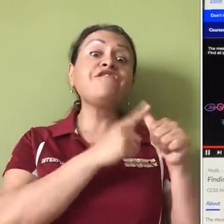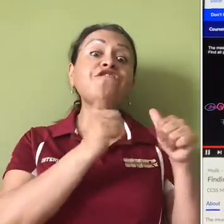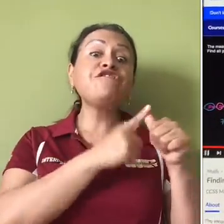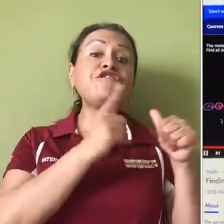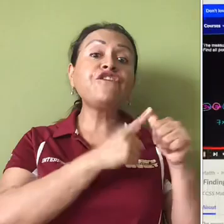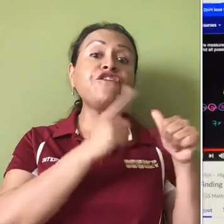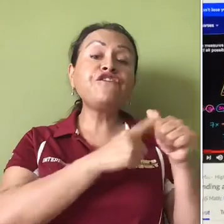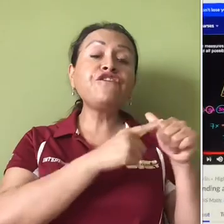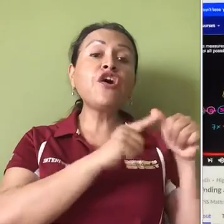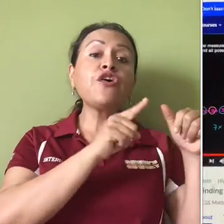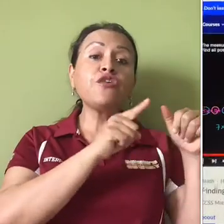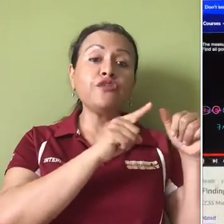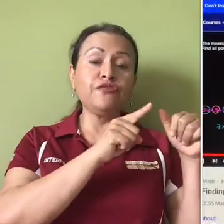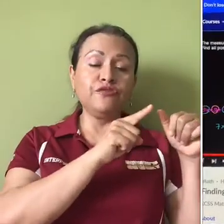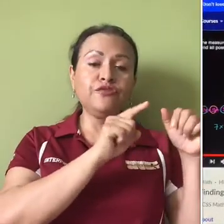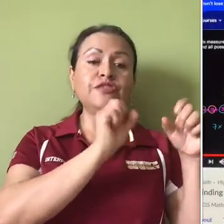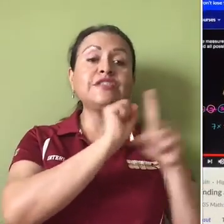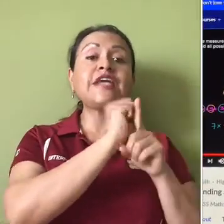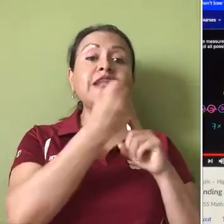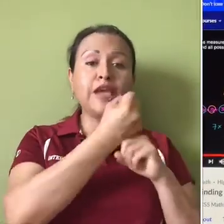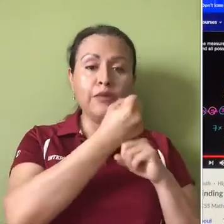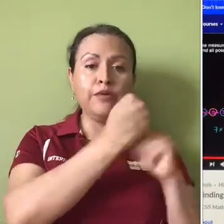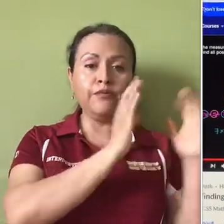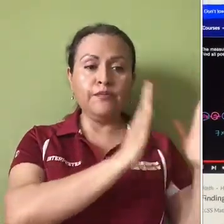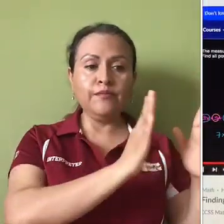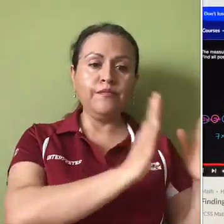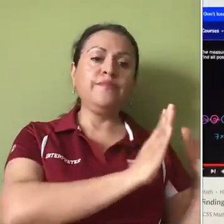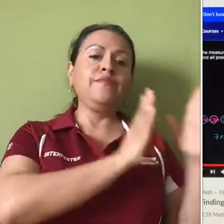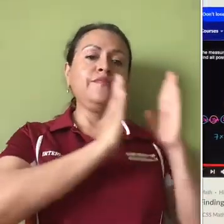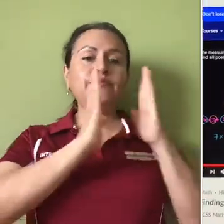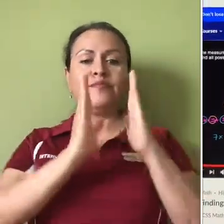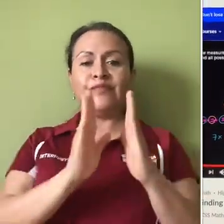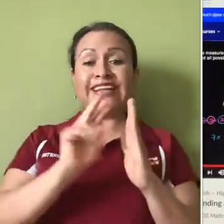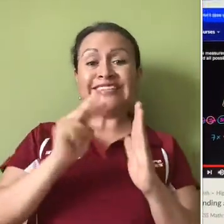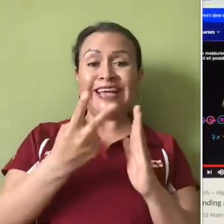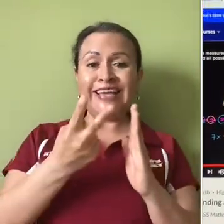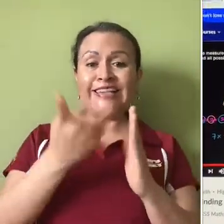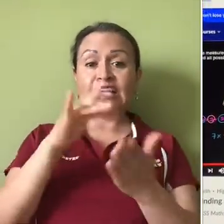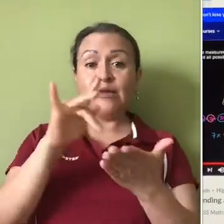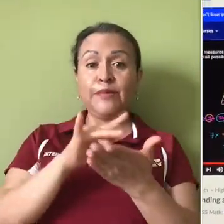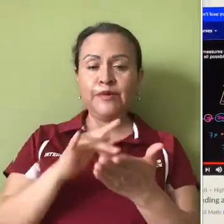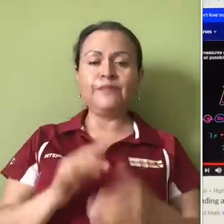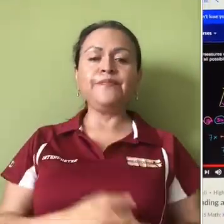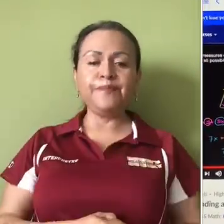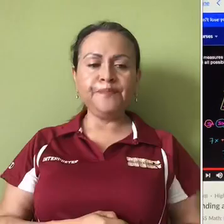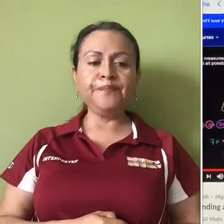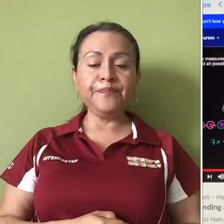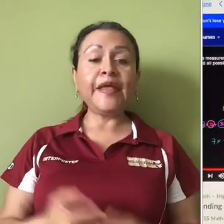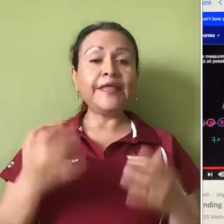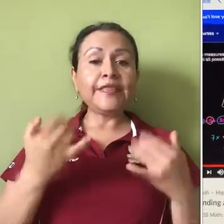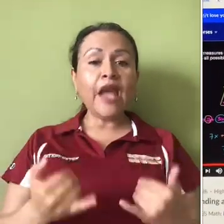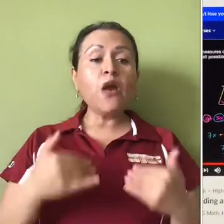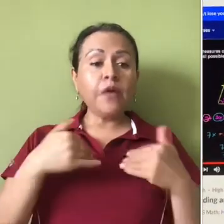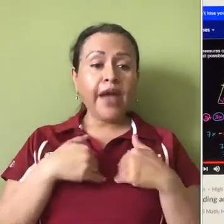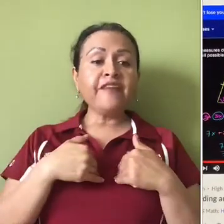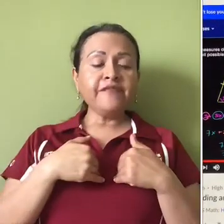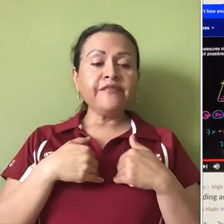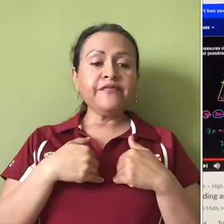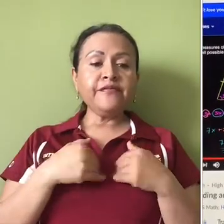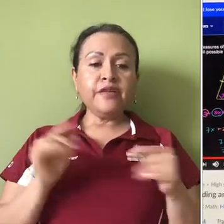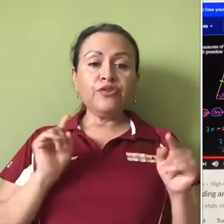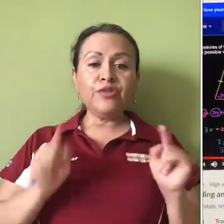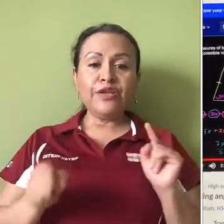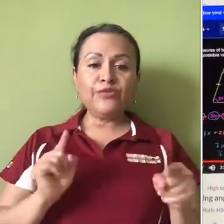22 degrees in this first scenario. Now let's think about the second scenario over here. Now we have these